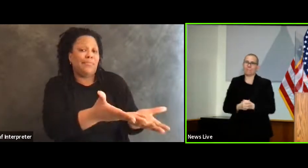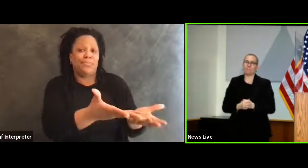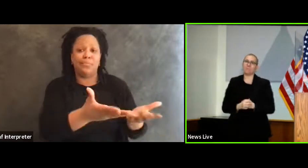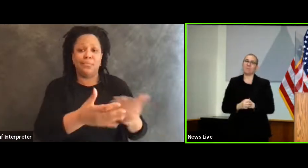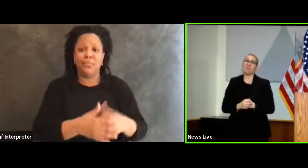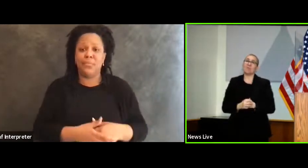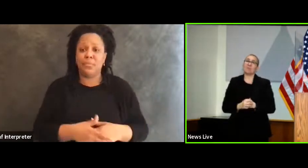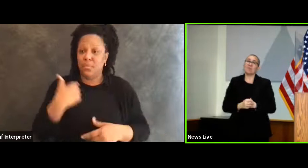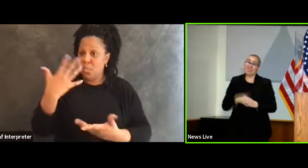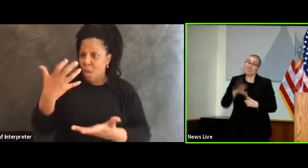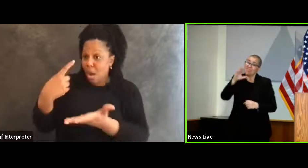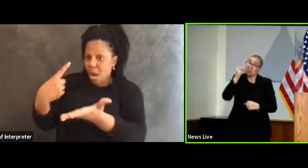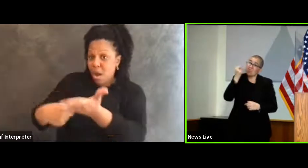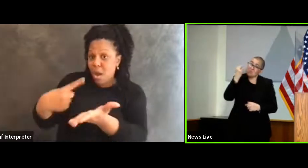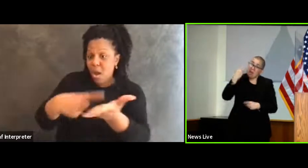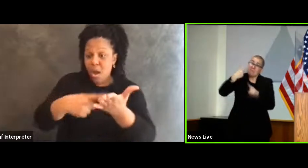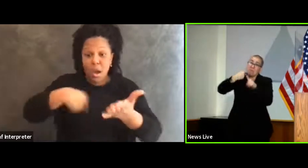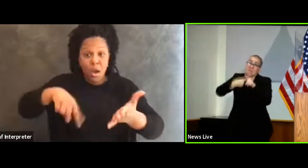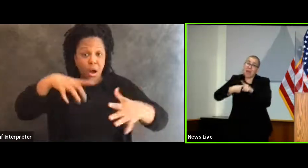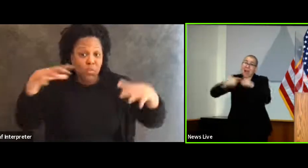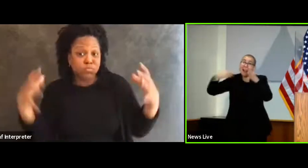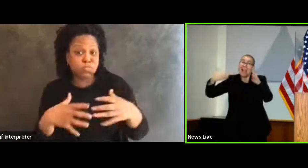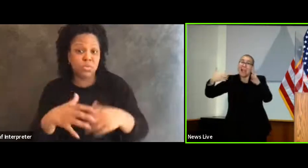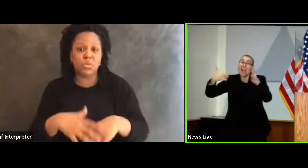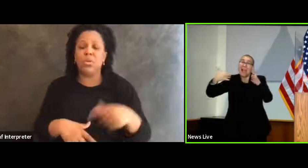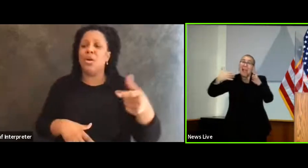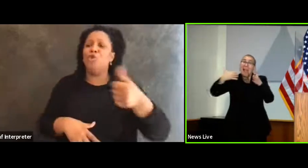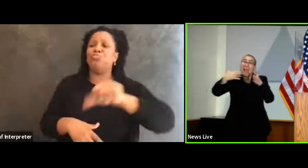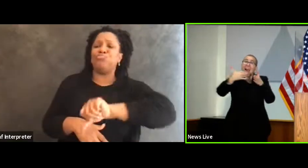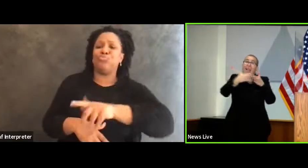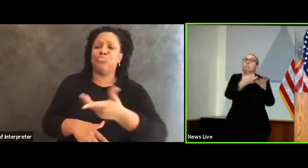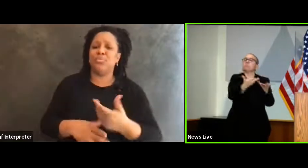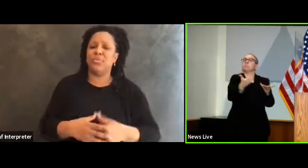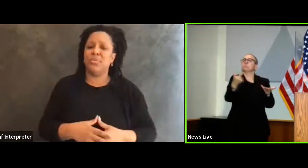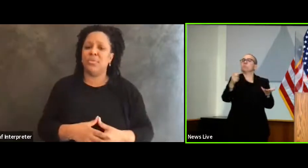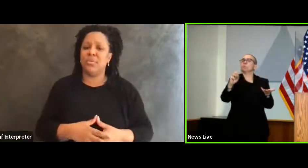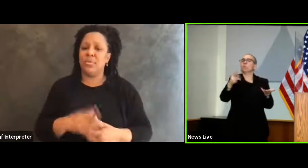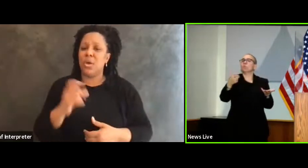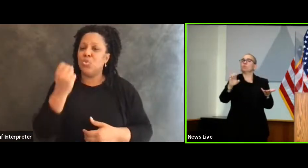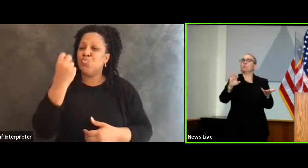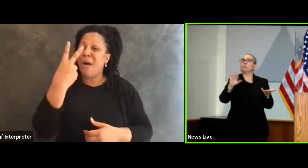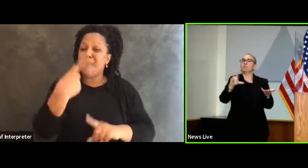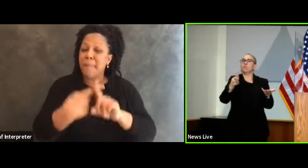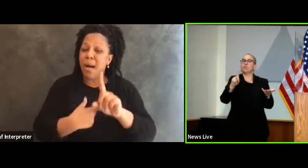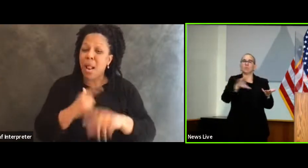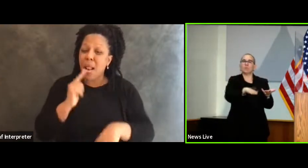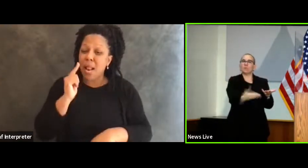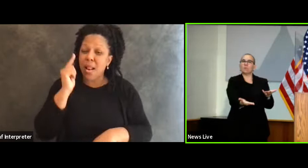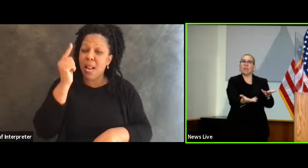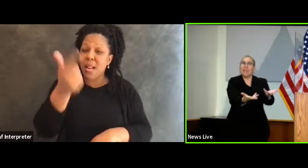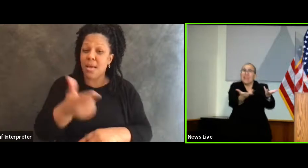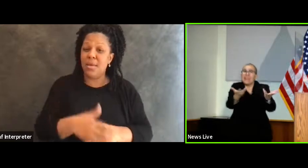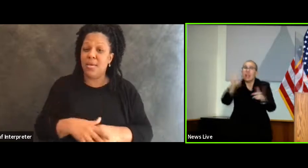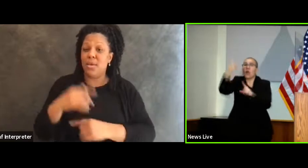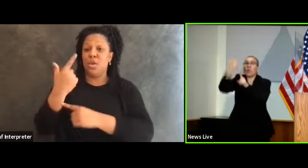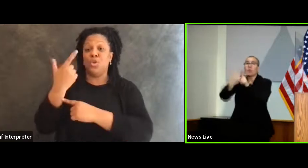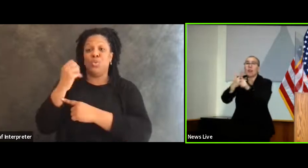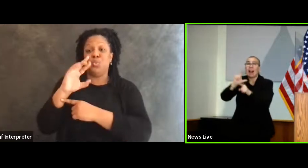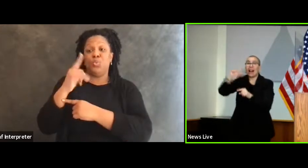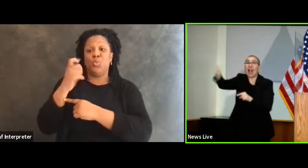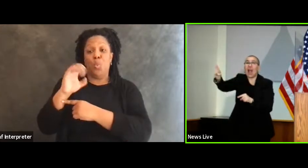months later, George Floyd was murdered. 3 months after that, under pressure from